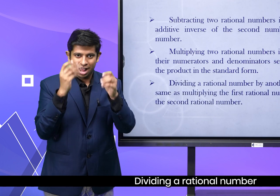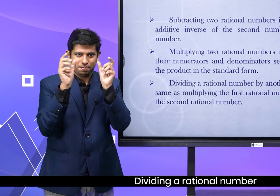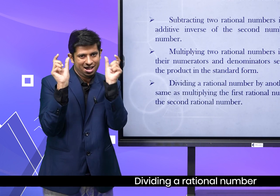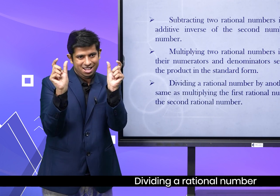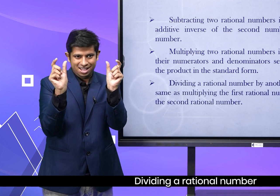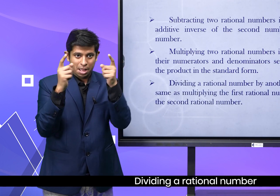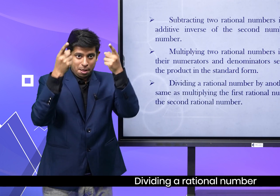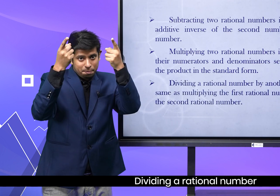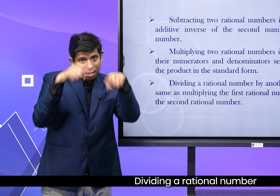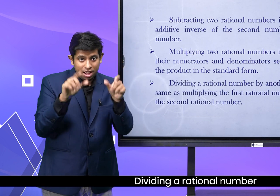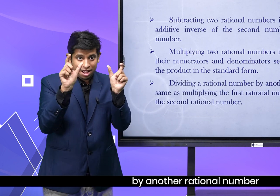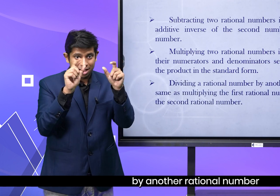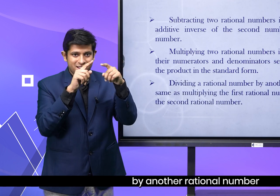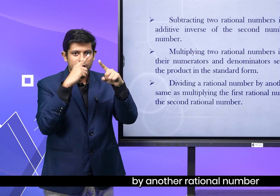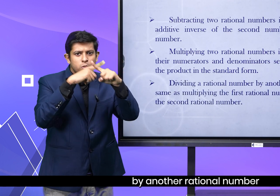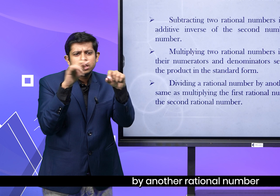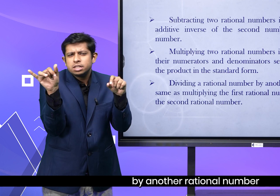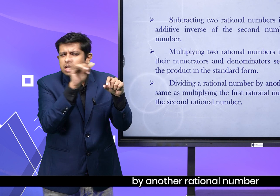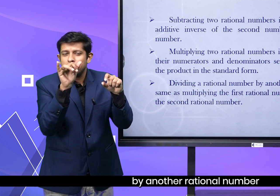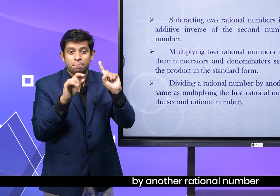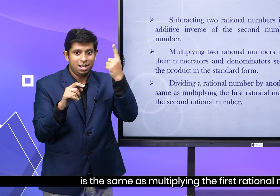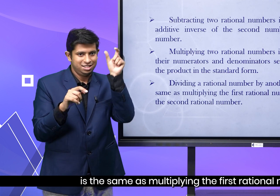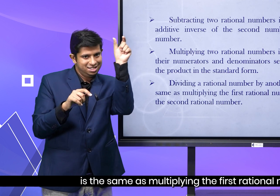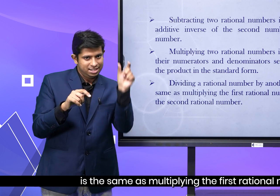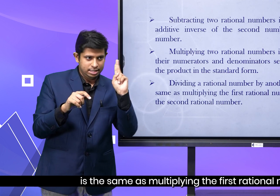Dividing a rational number by another rational number is the same as